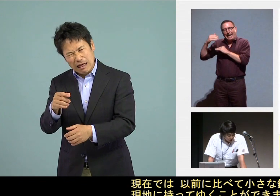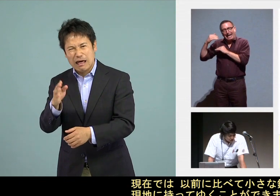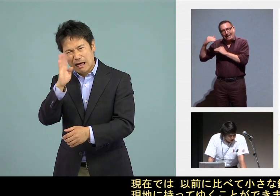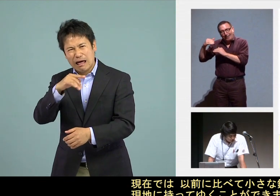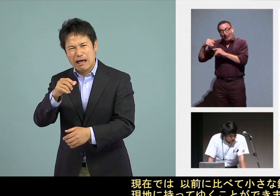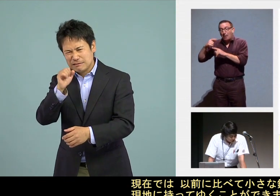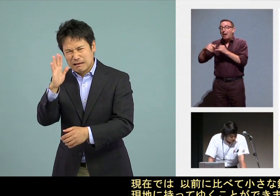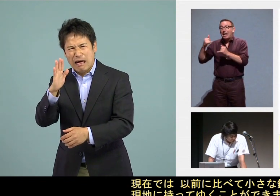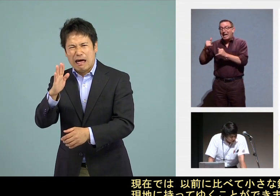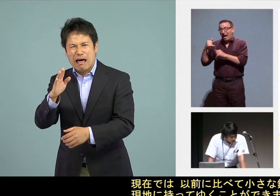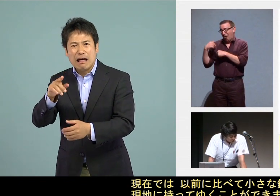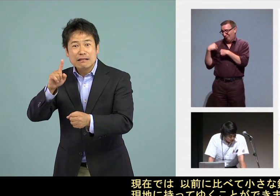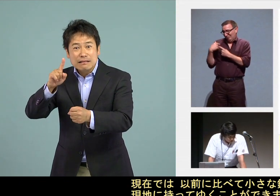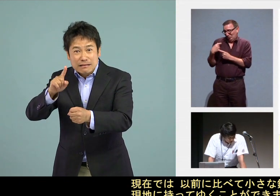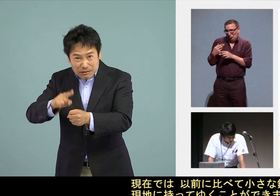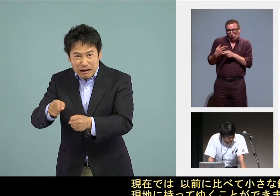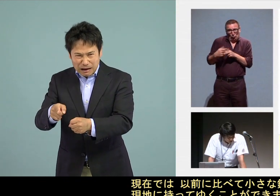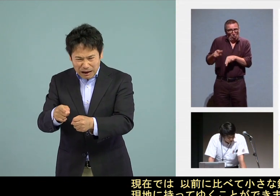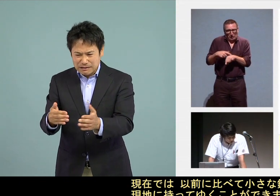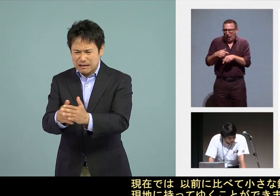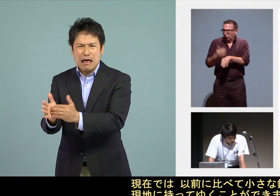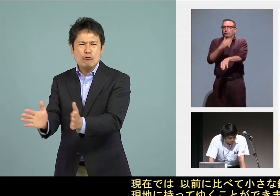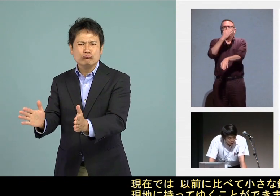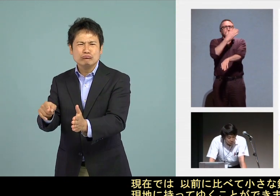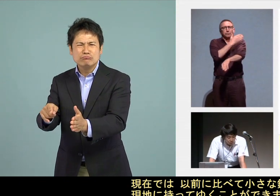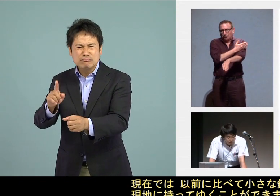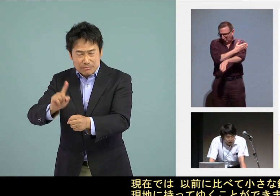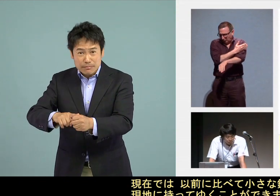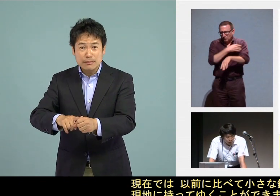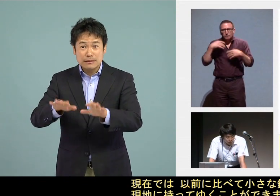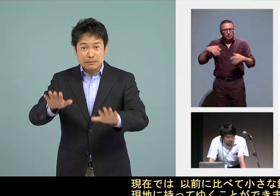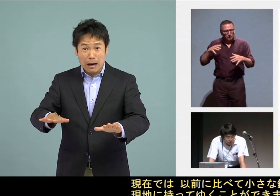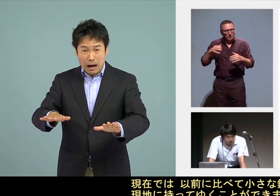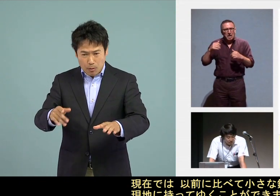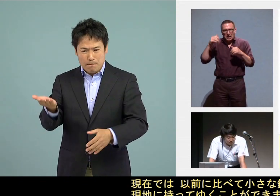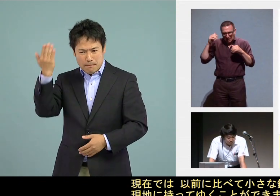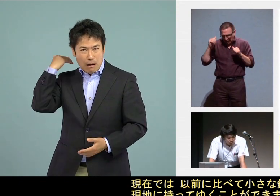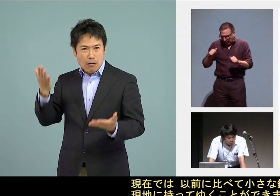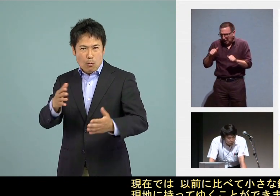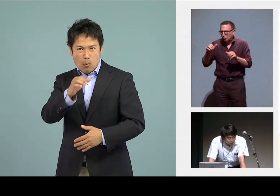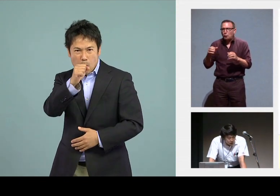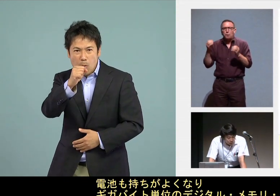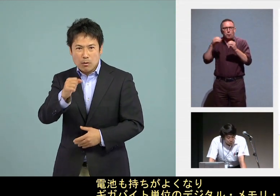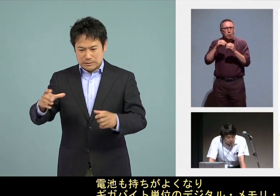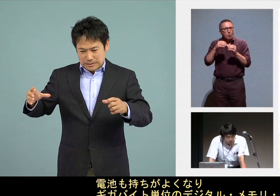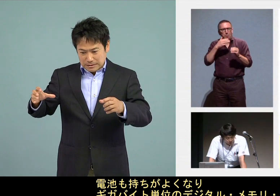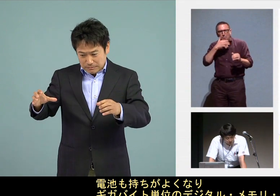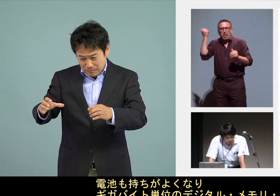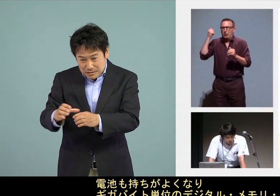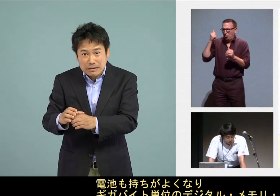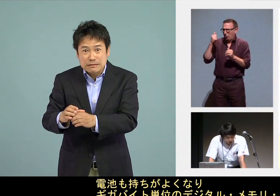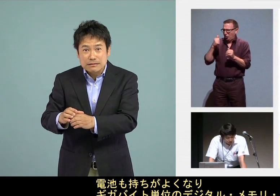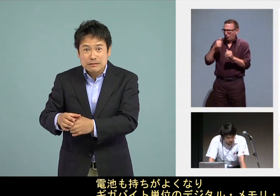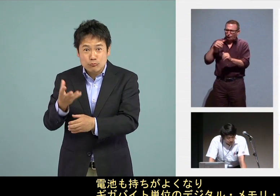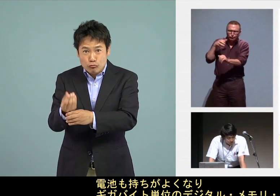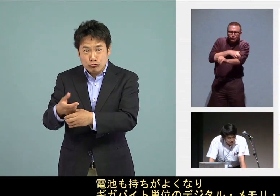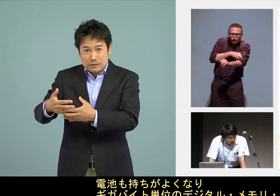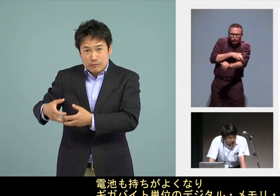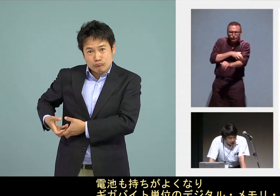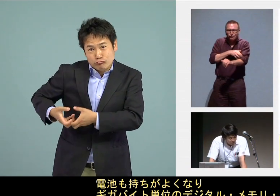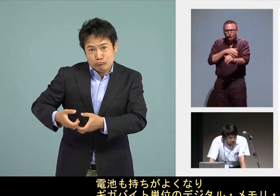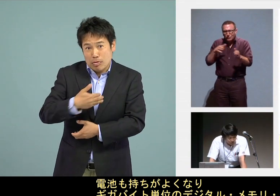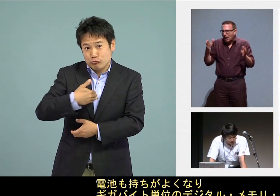Now we can bring to the field more compact recorders than before, more powerful